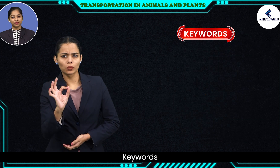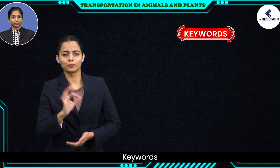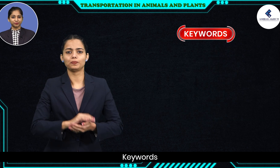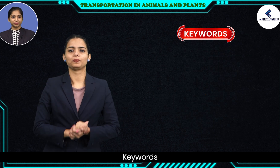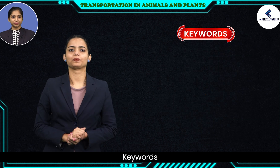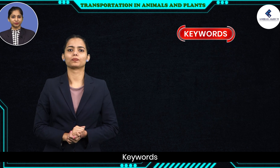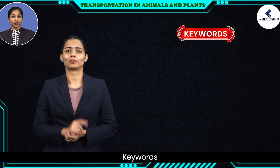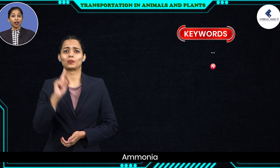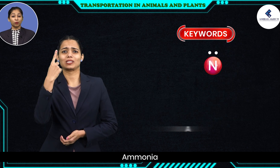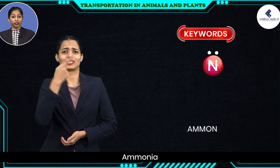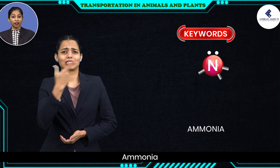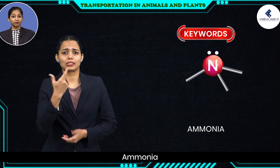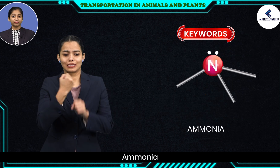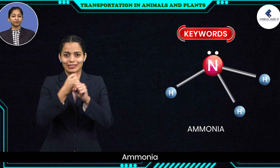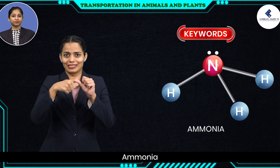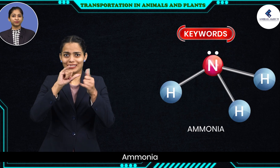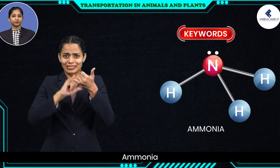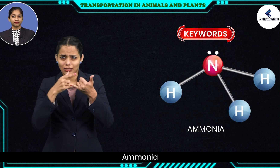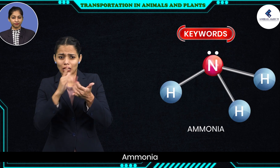Keywords: ammonia,